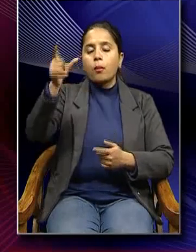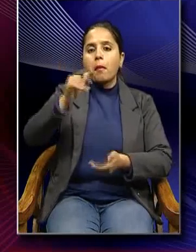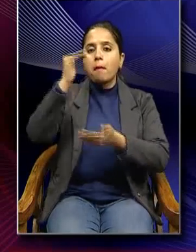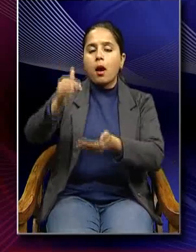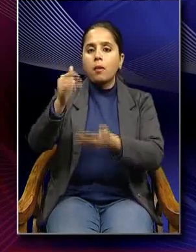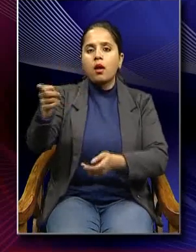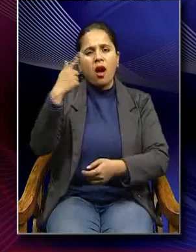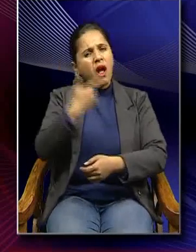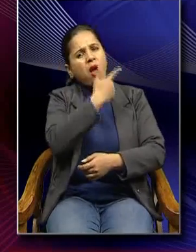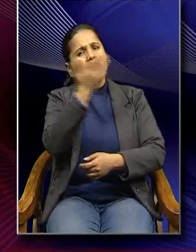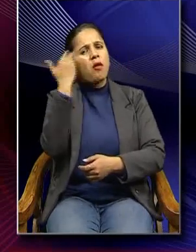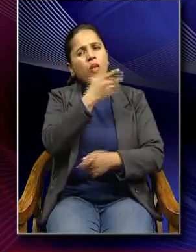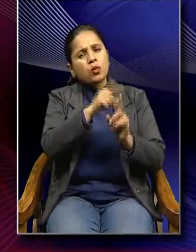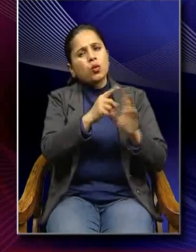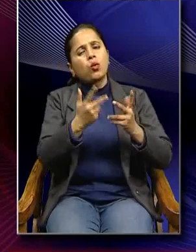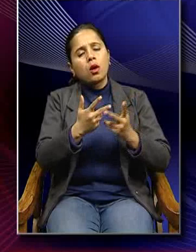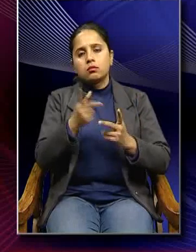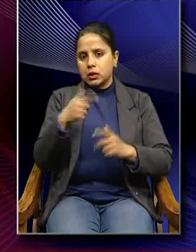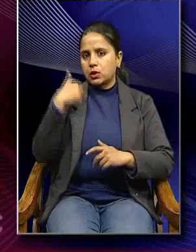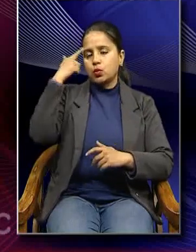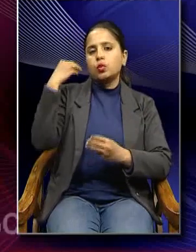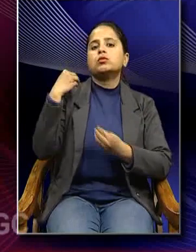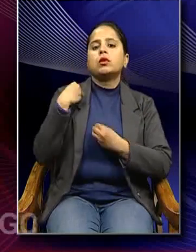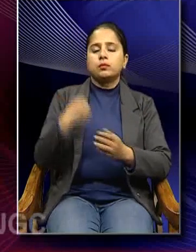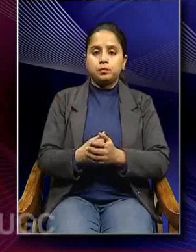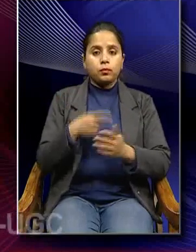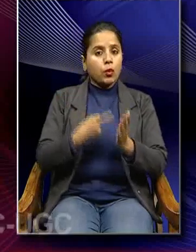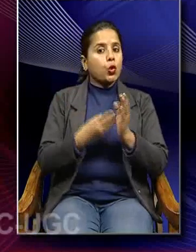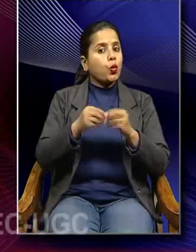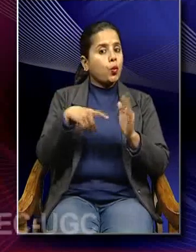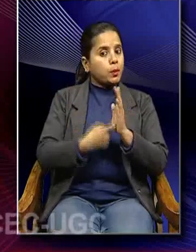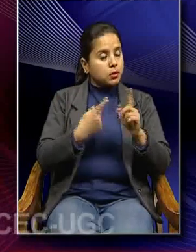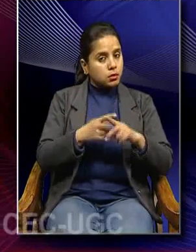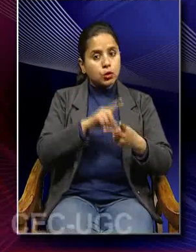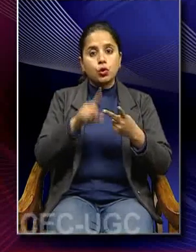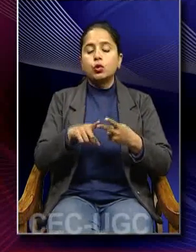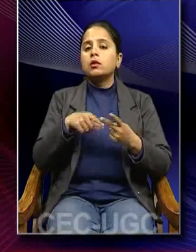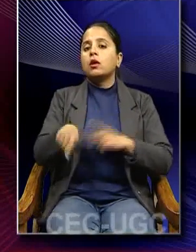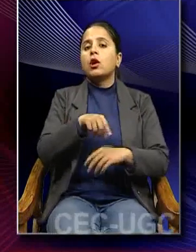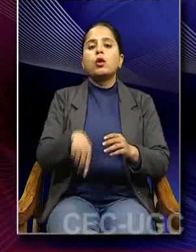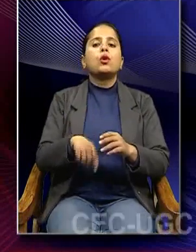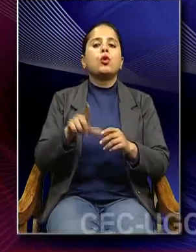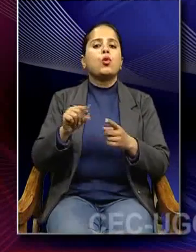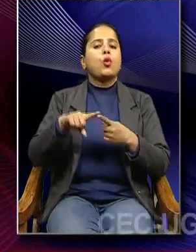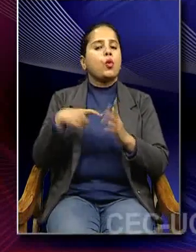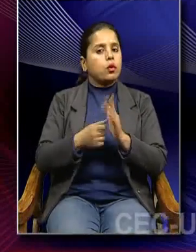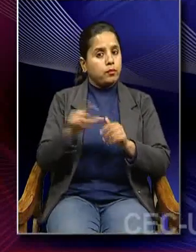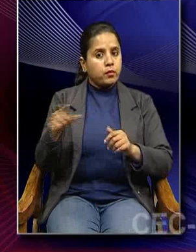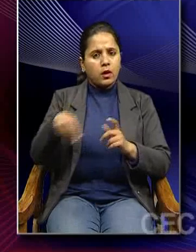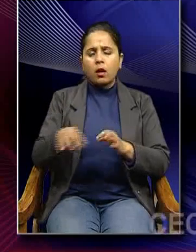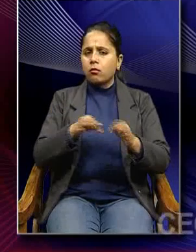sustainability. Nobel laureate Robert Solow, he defined sustainability